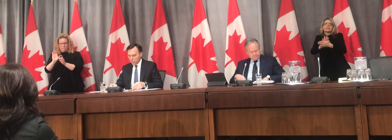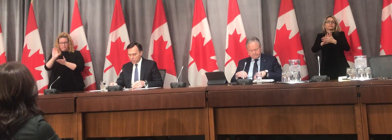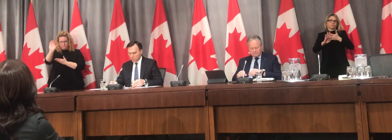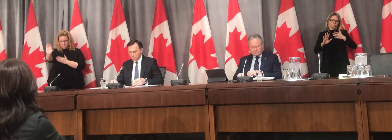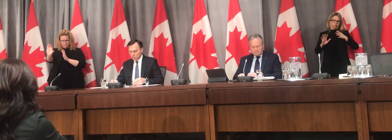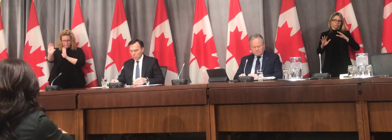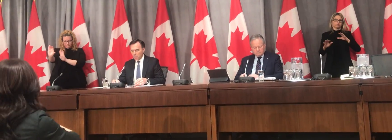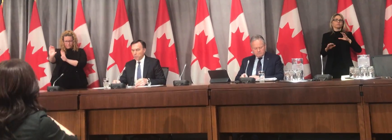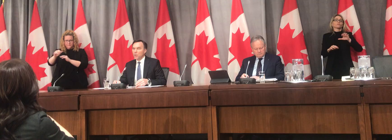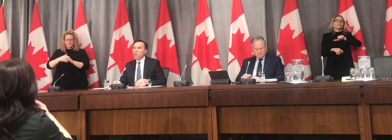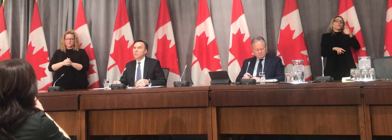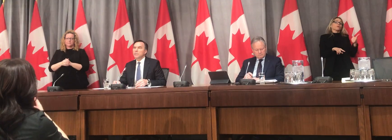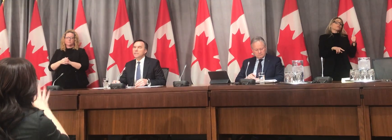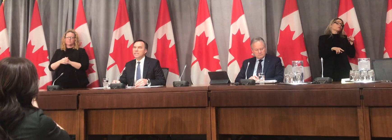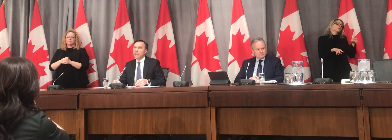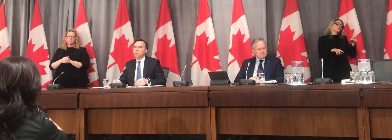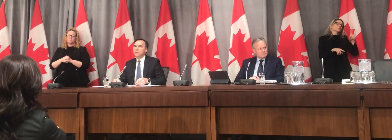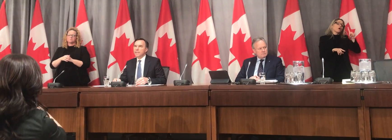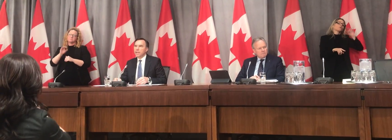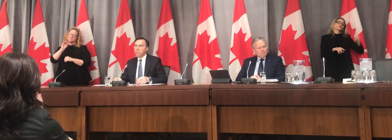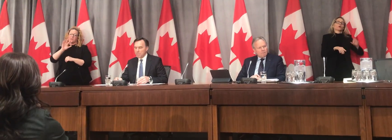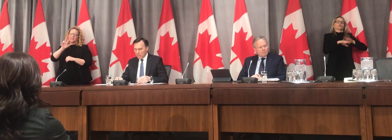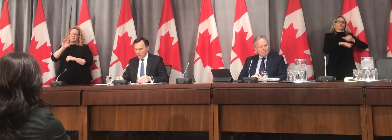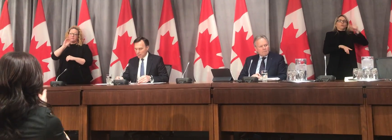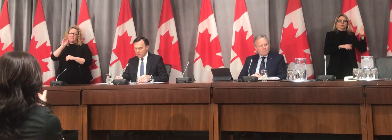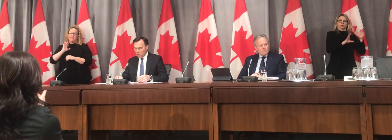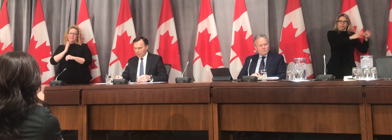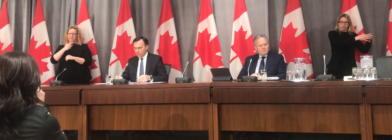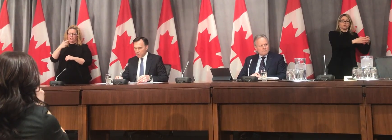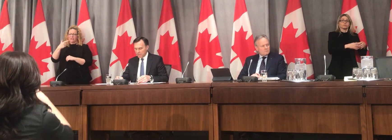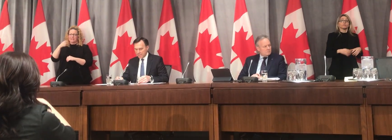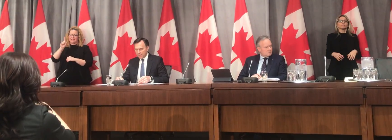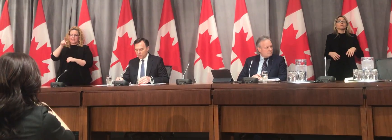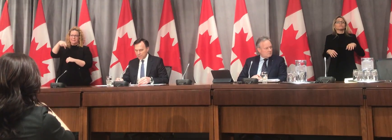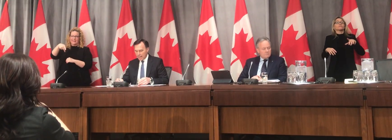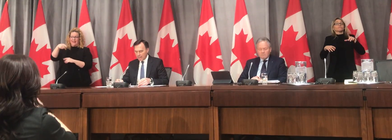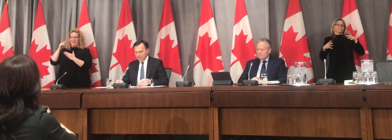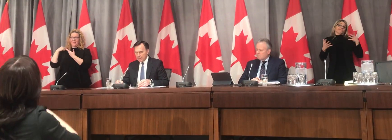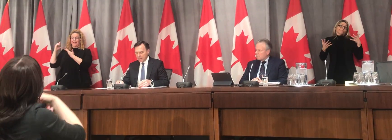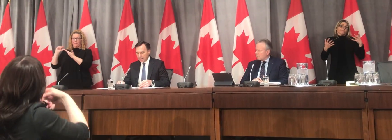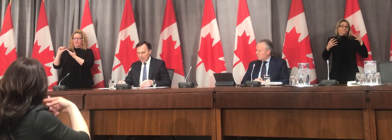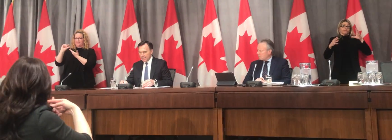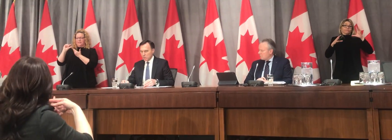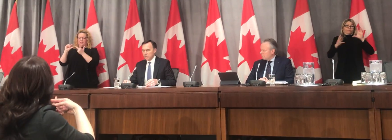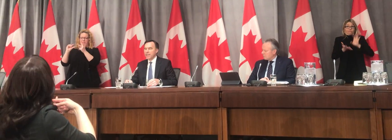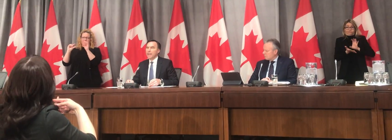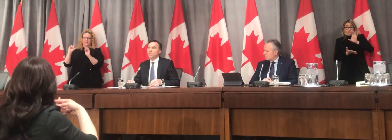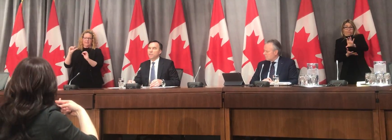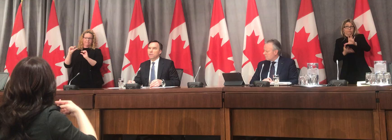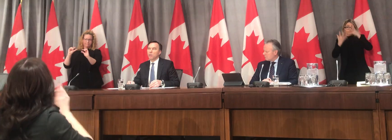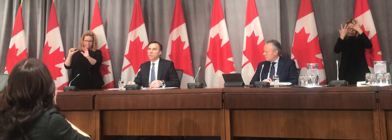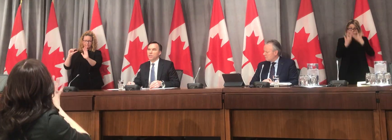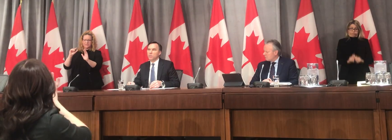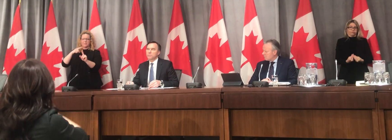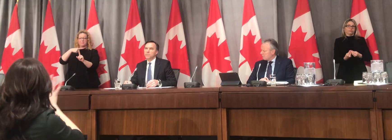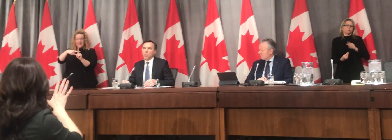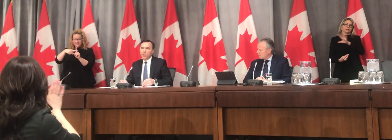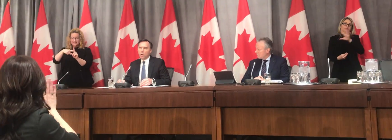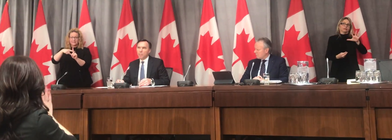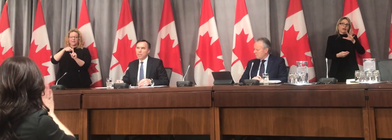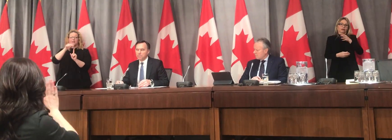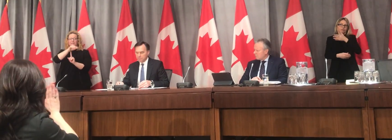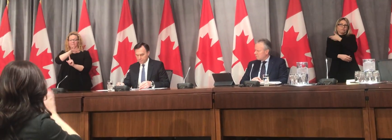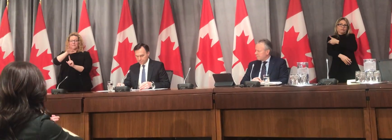De plus, nous reporterons 55 milliards de dollars de recettes fiscales, laissant cet argent